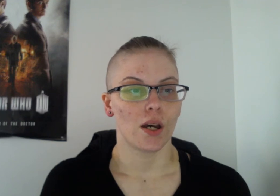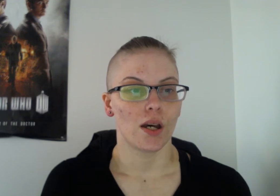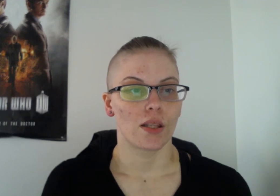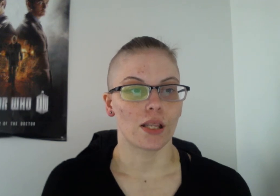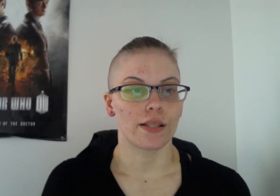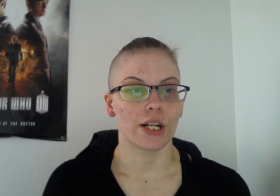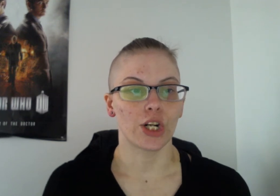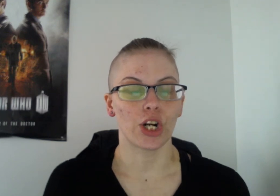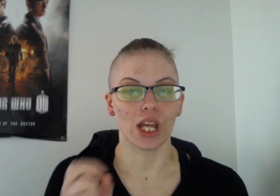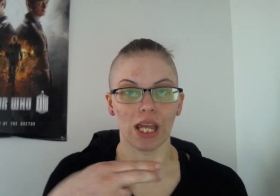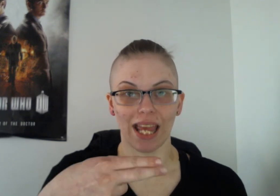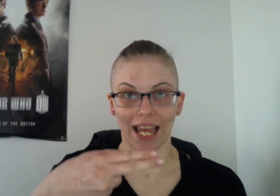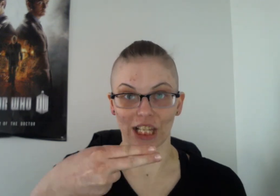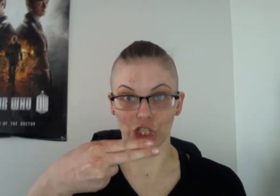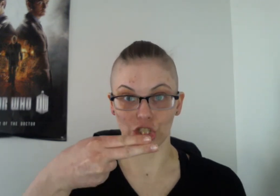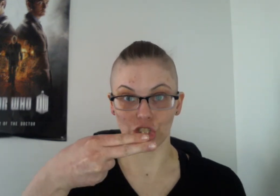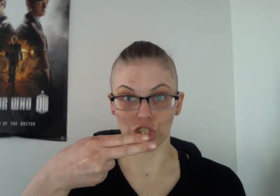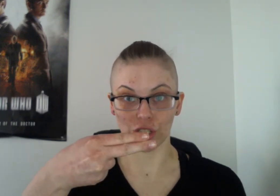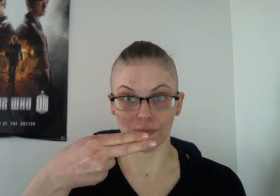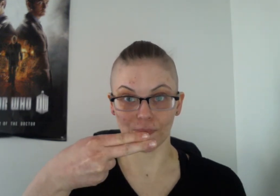The letter H.